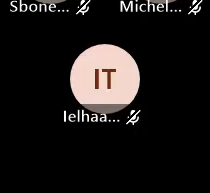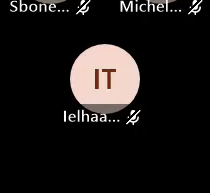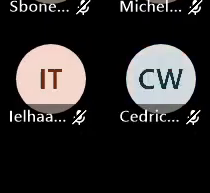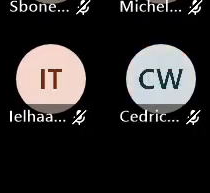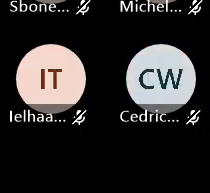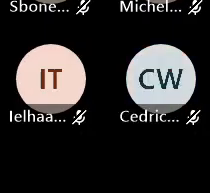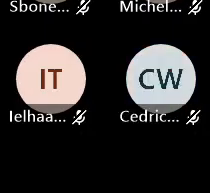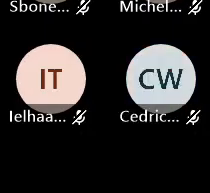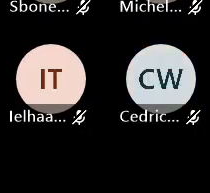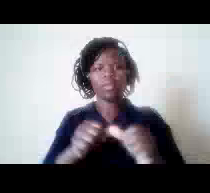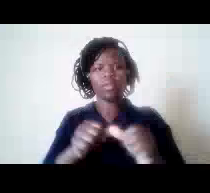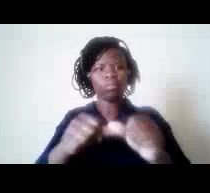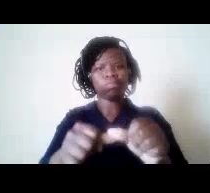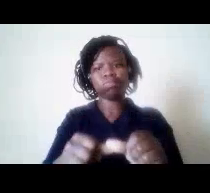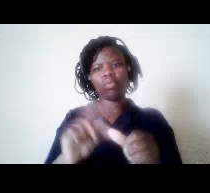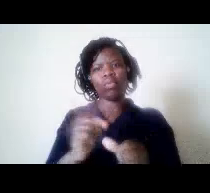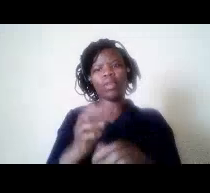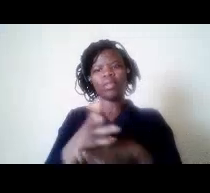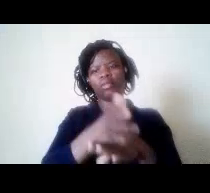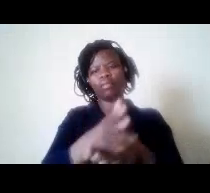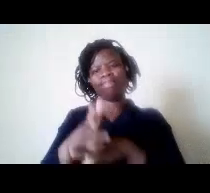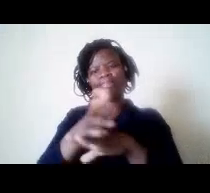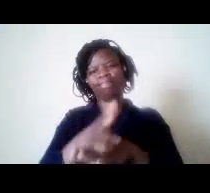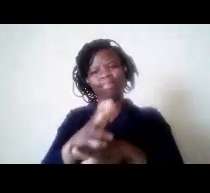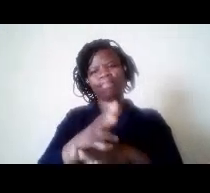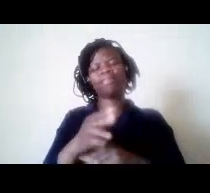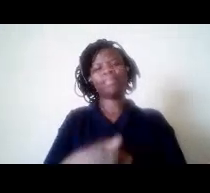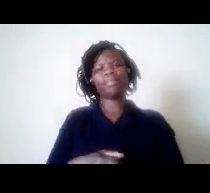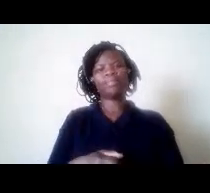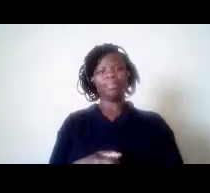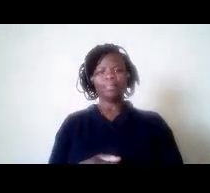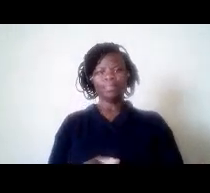through Ryan's section.